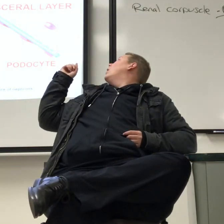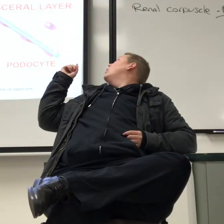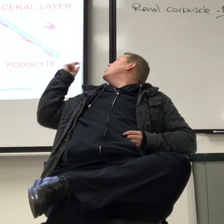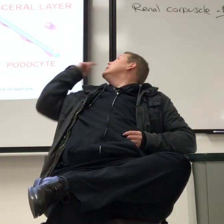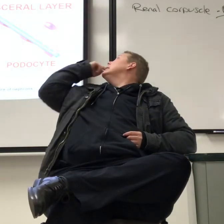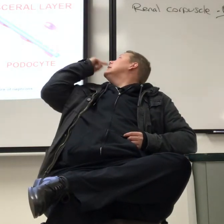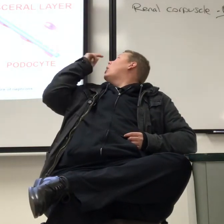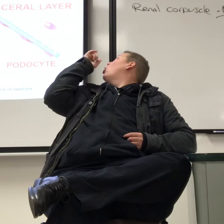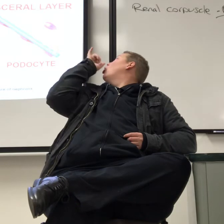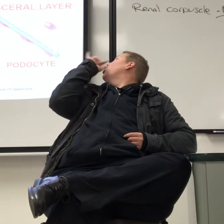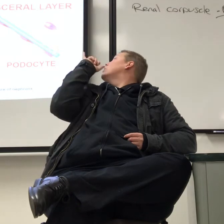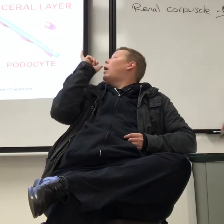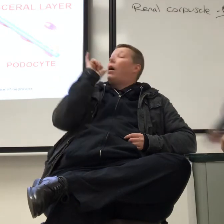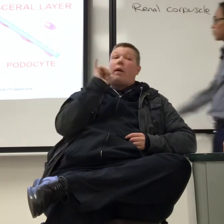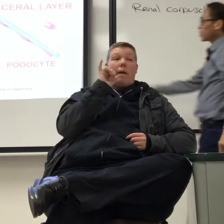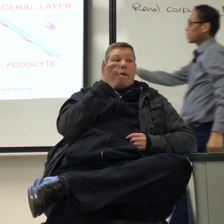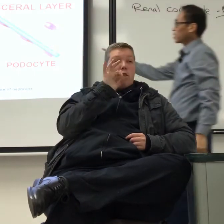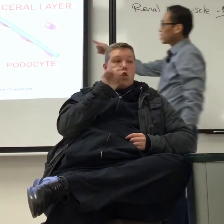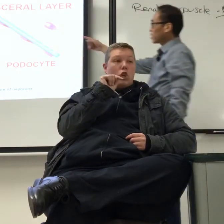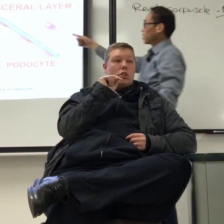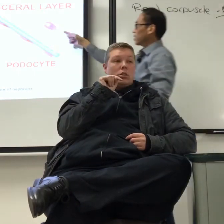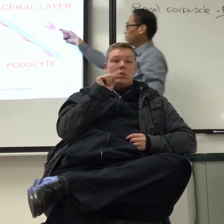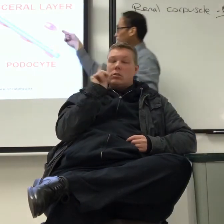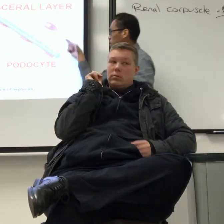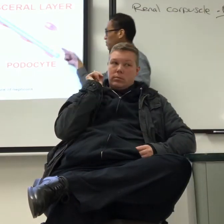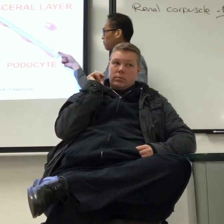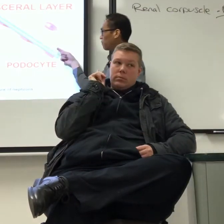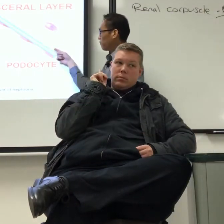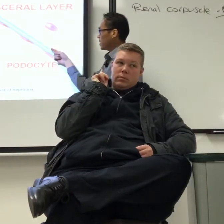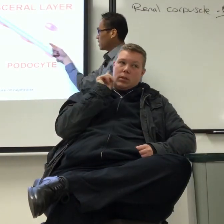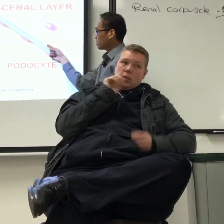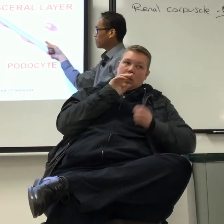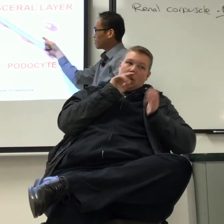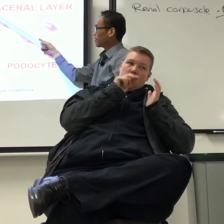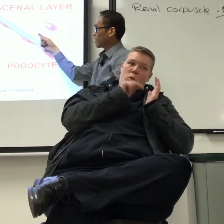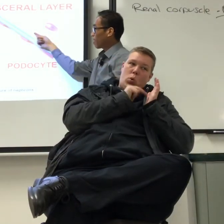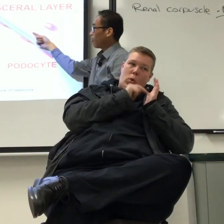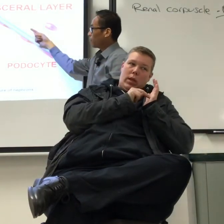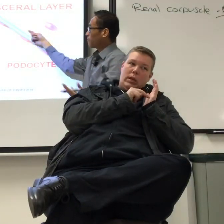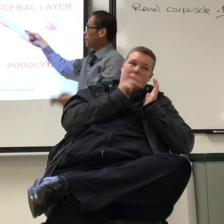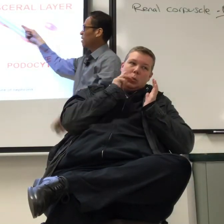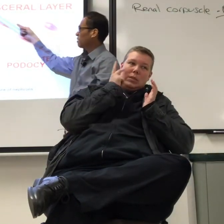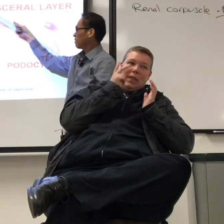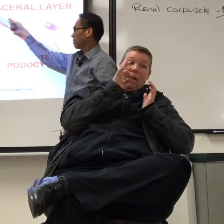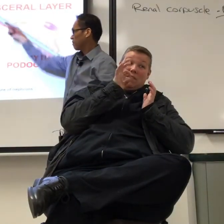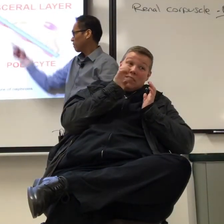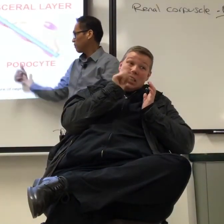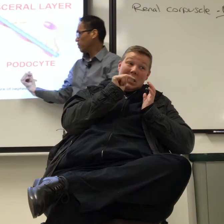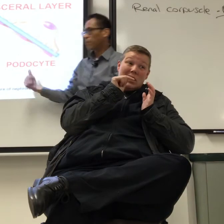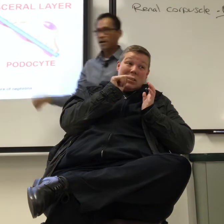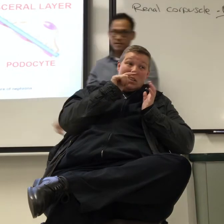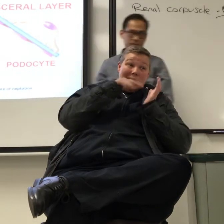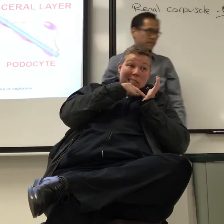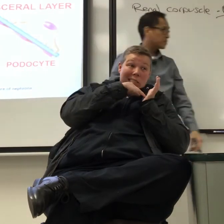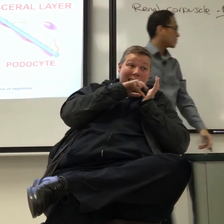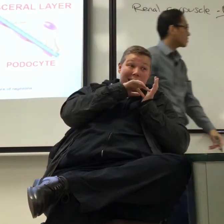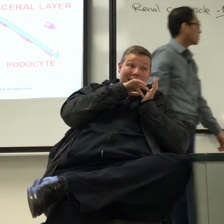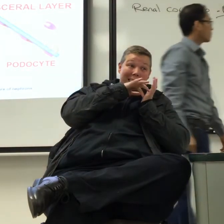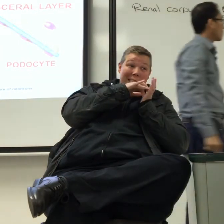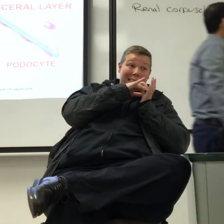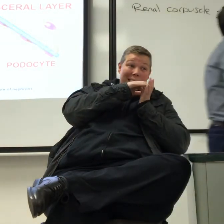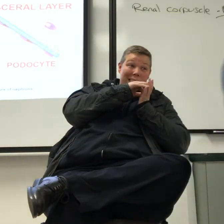right? There's the nuke. There are all these little feet, and they call them feet, foot